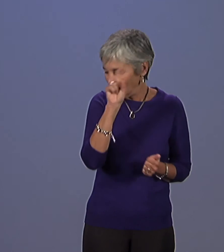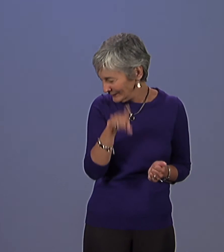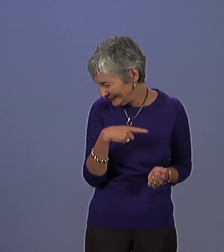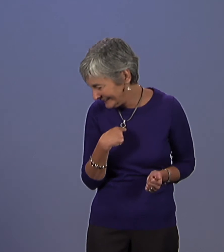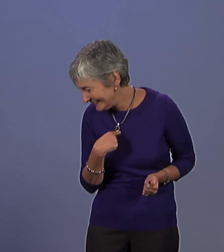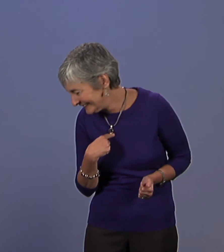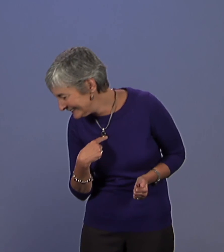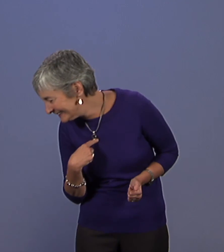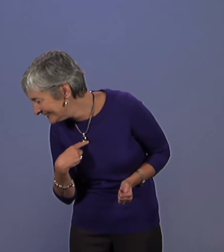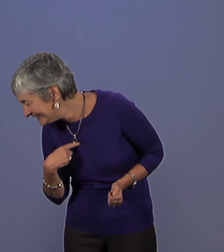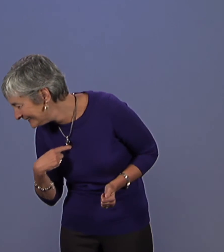questions.